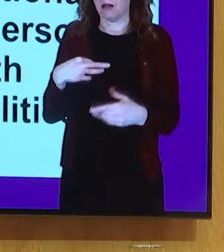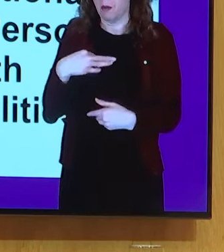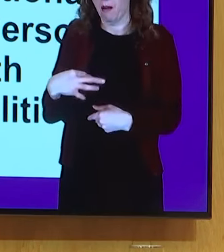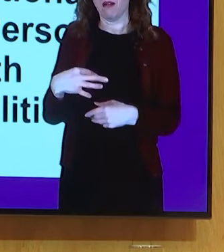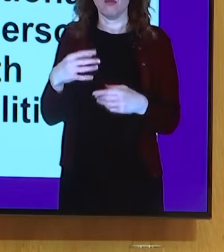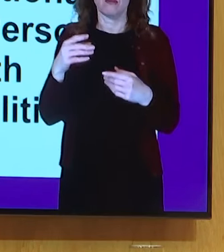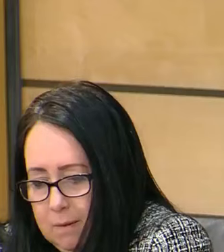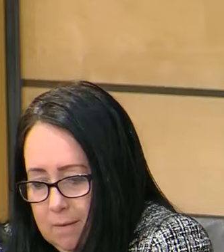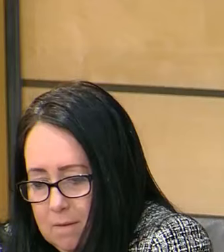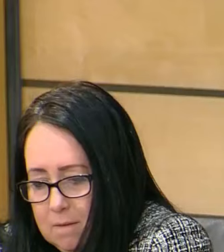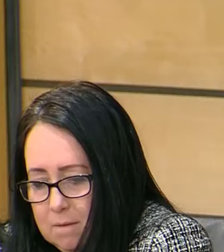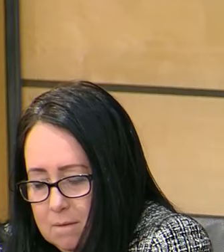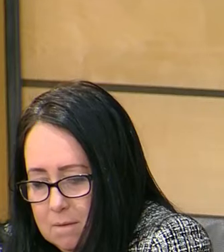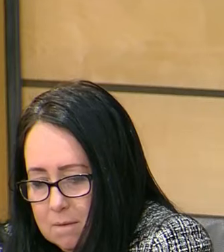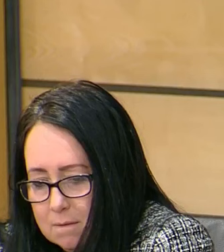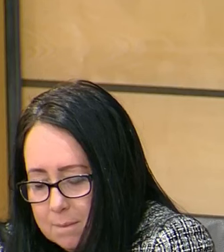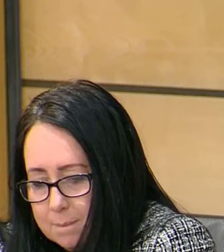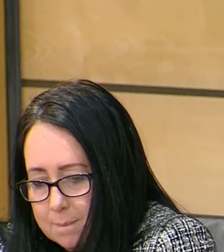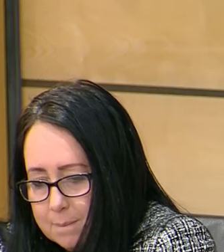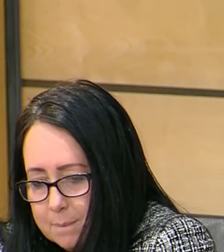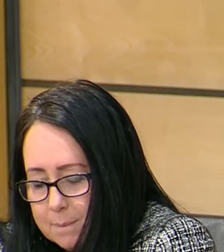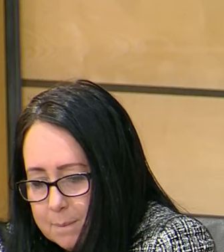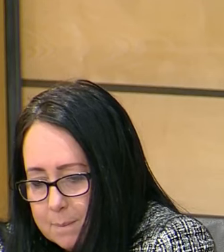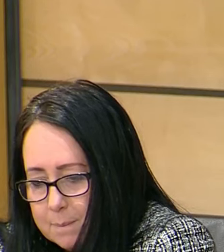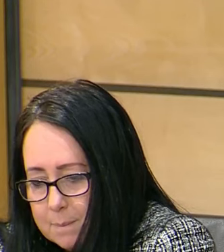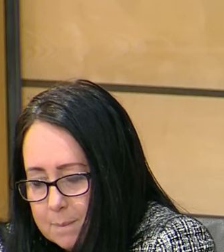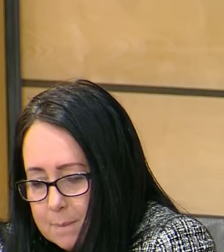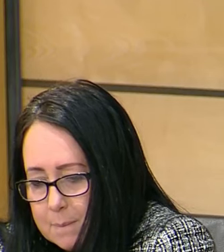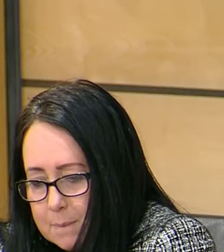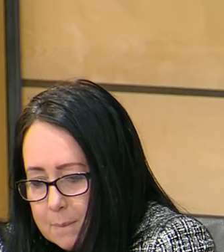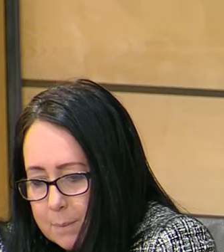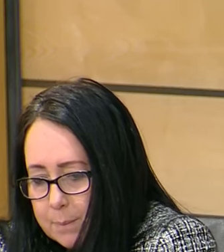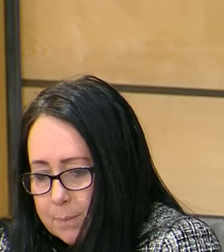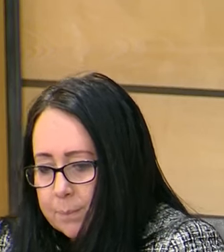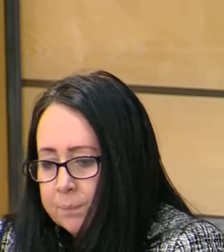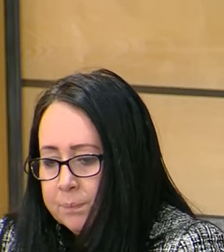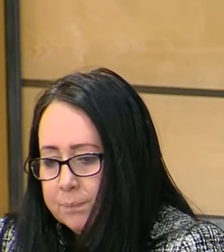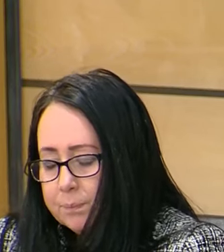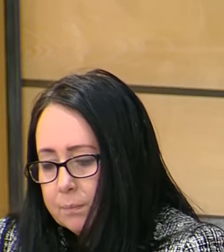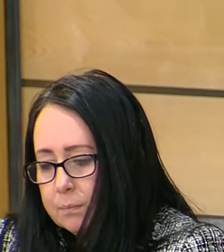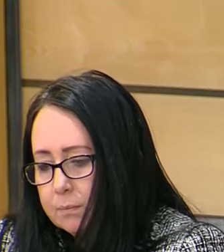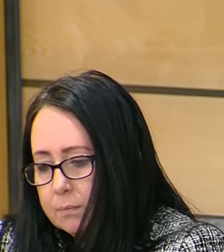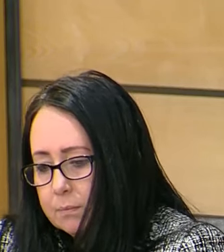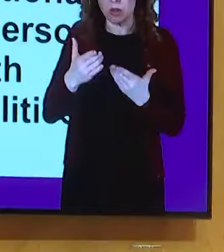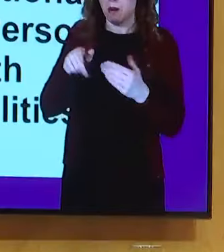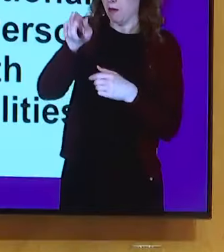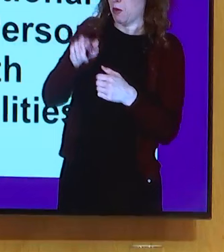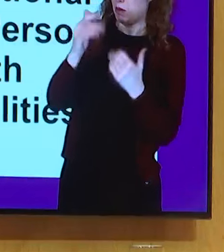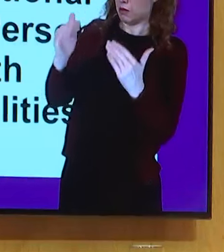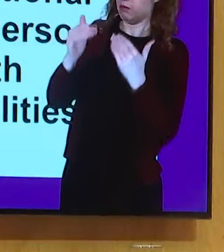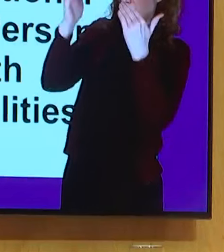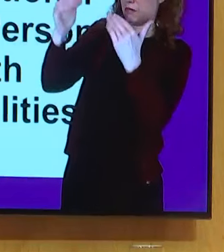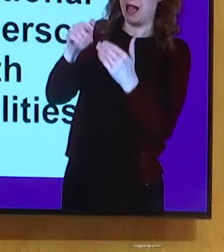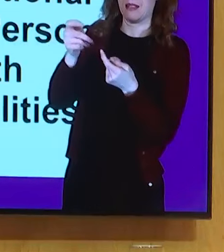Officer of the Scottish Parliament. It really is an honour and a privilege for an event like this to be hosted by such an office as the Presiding